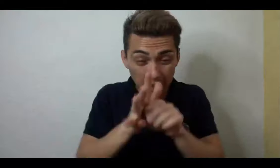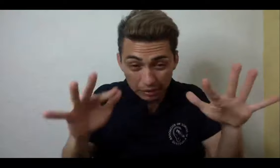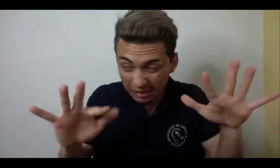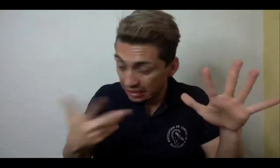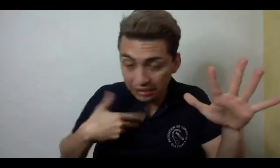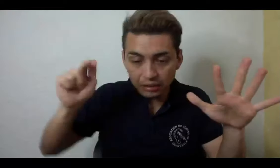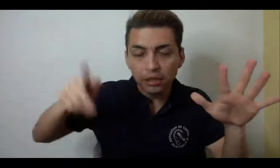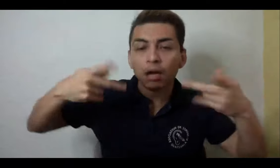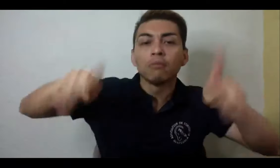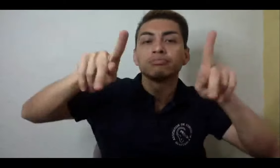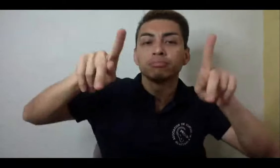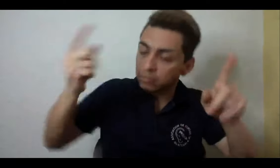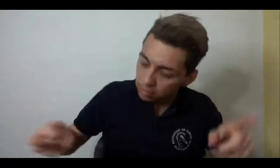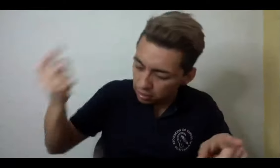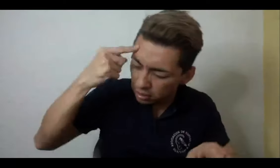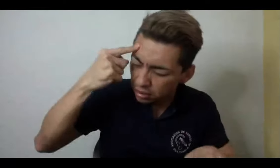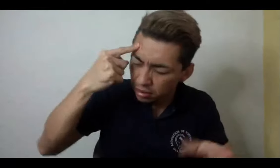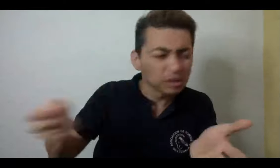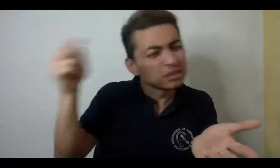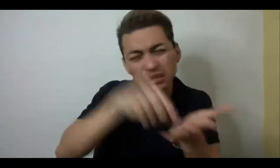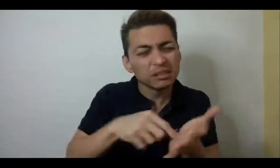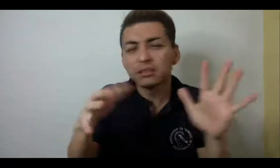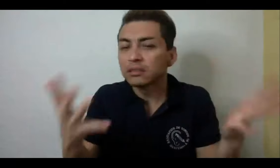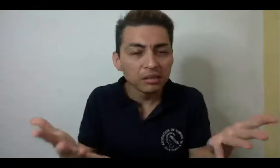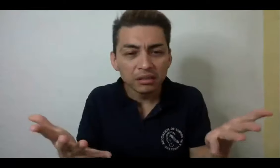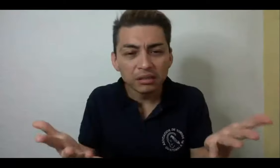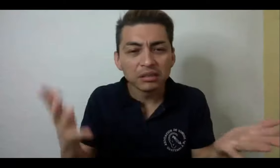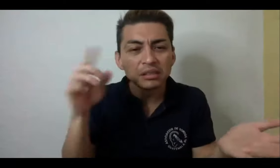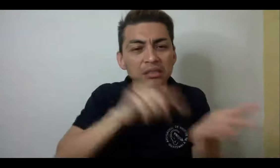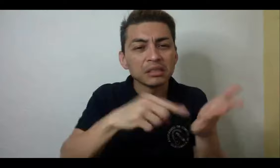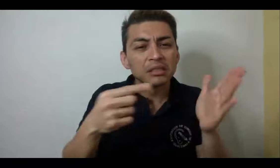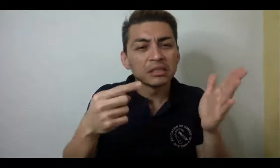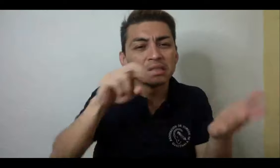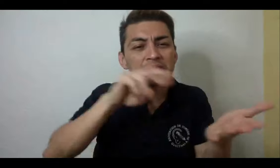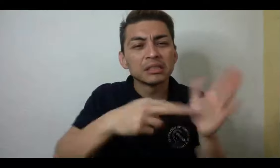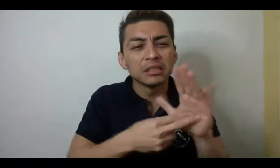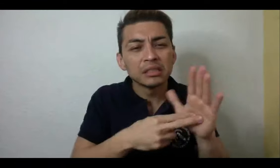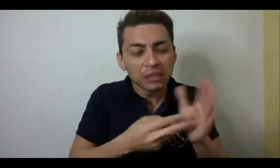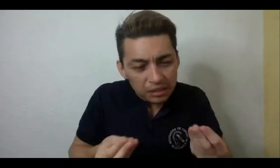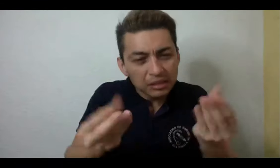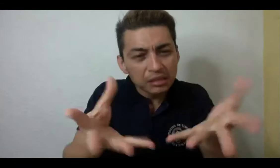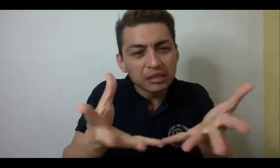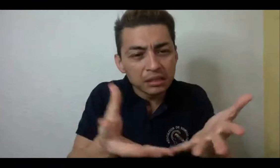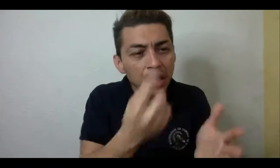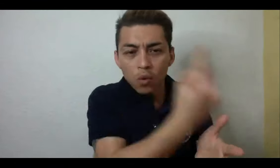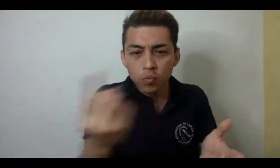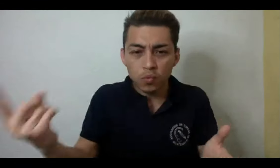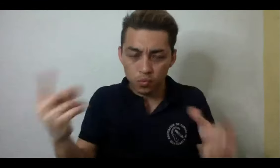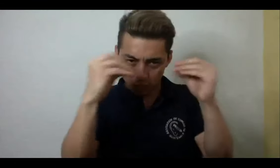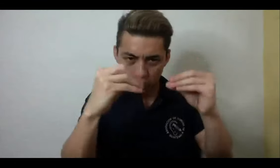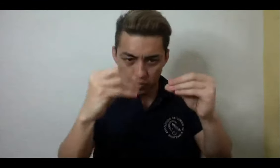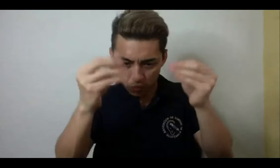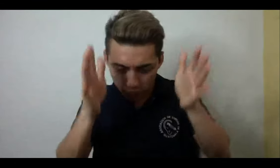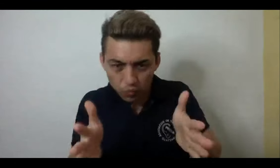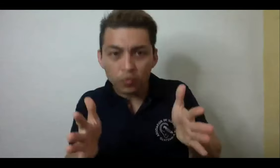rethink education, its purpose, its meaning, and what we would like to provide every student who passes through